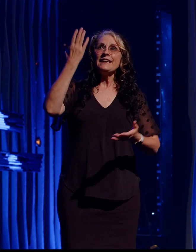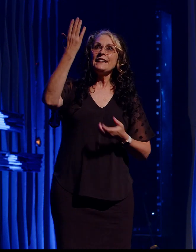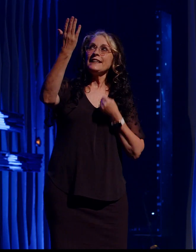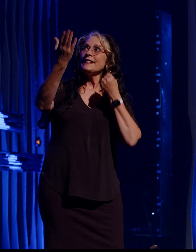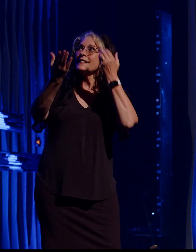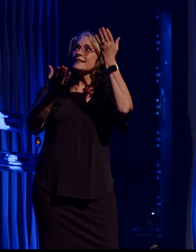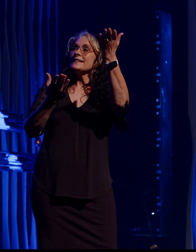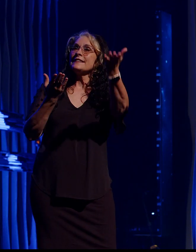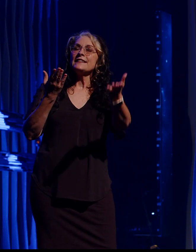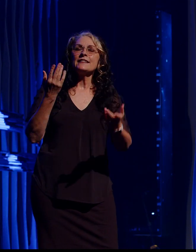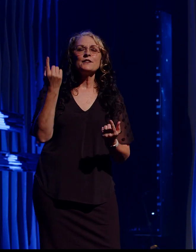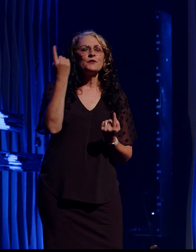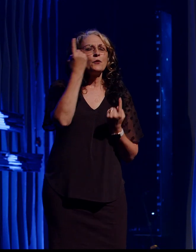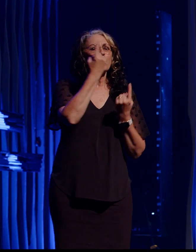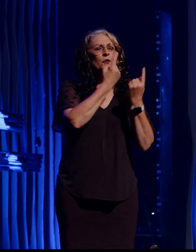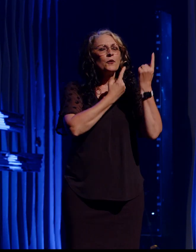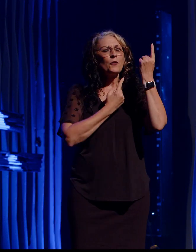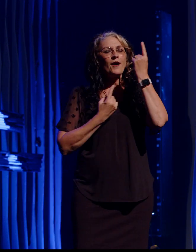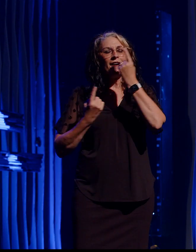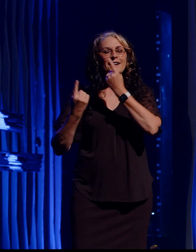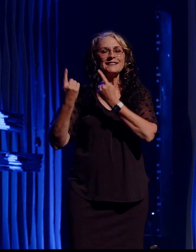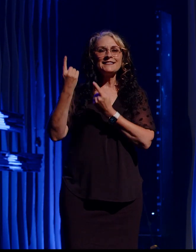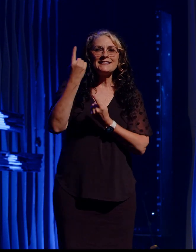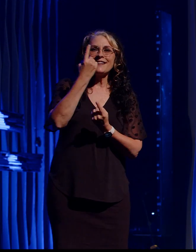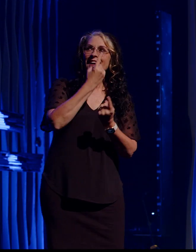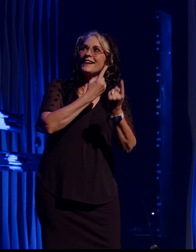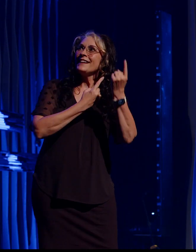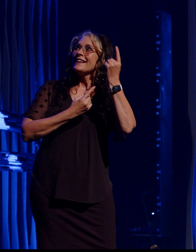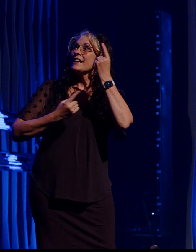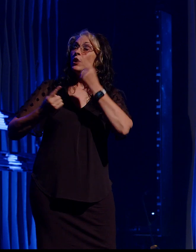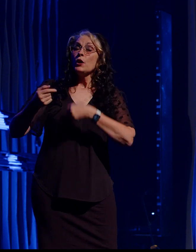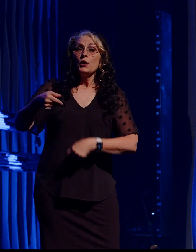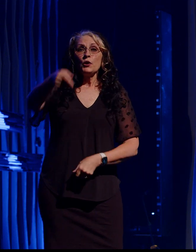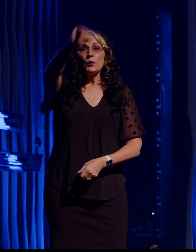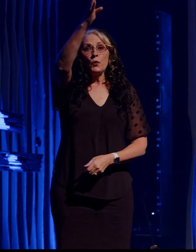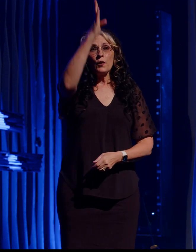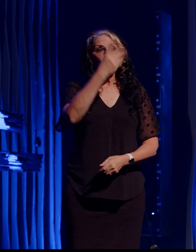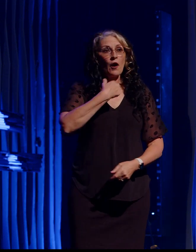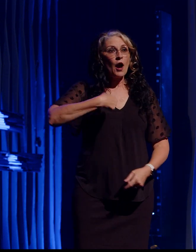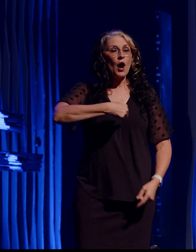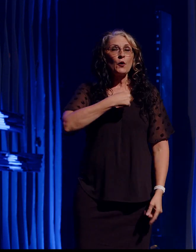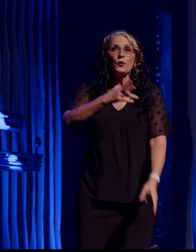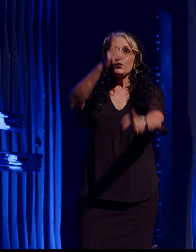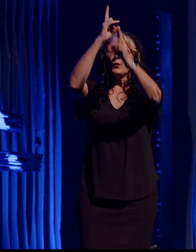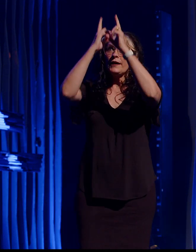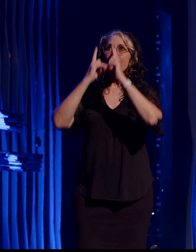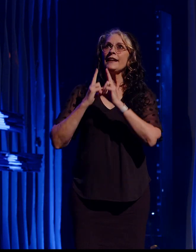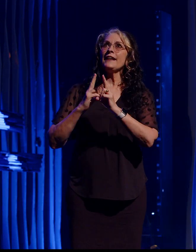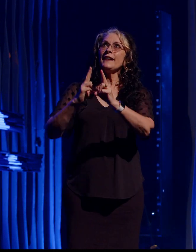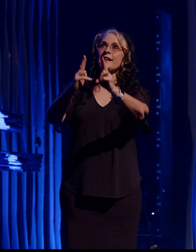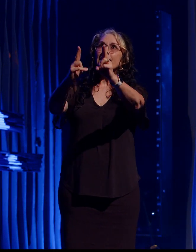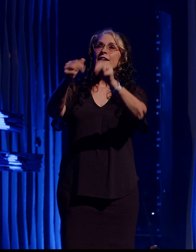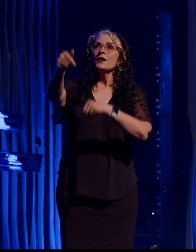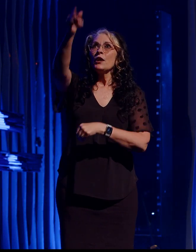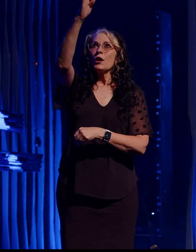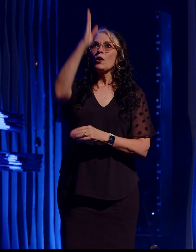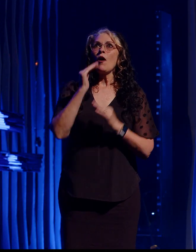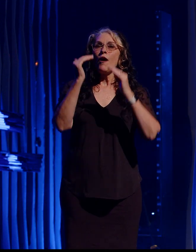Of your wonders. You are the God we fear. You're God